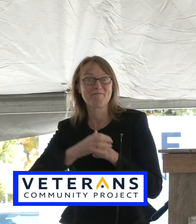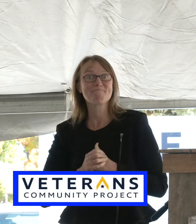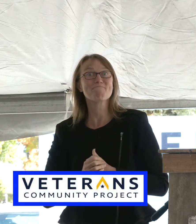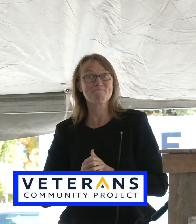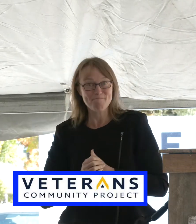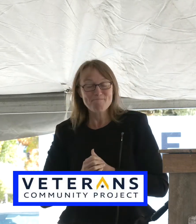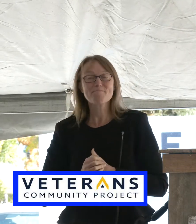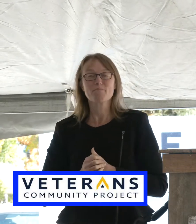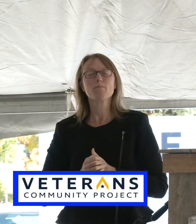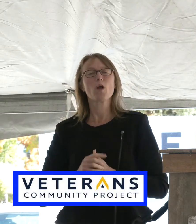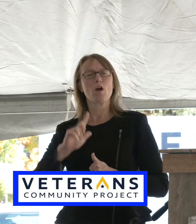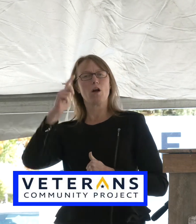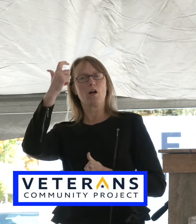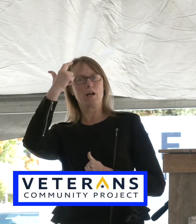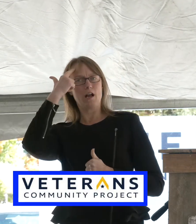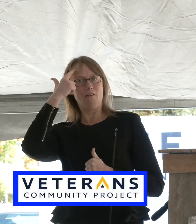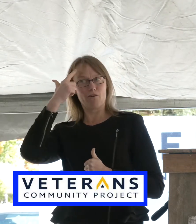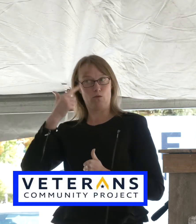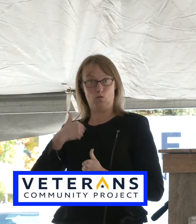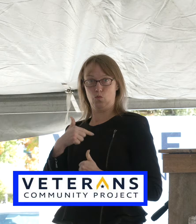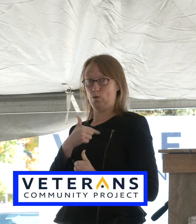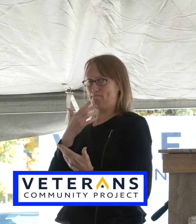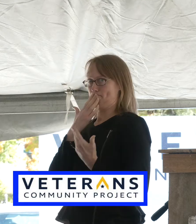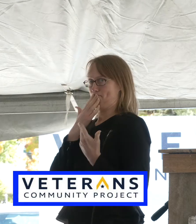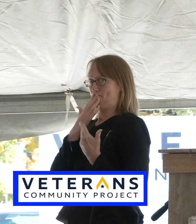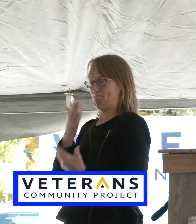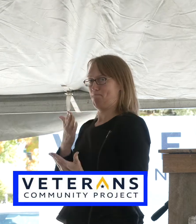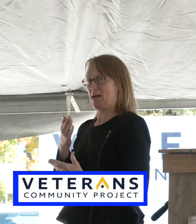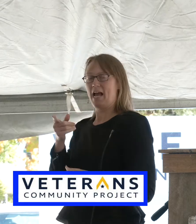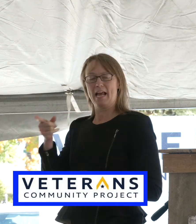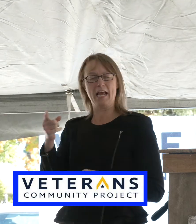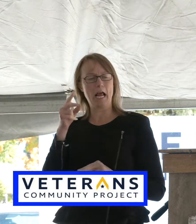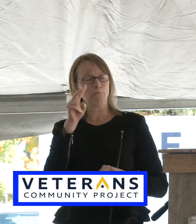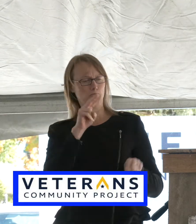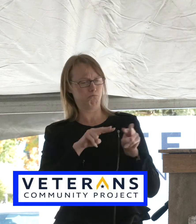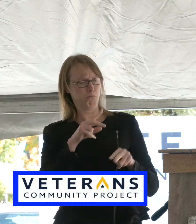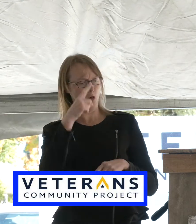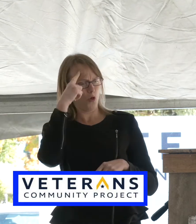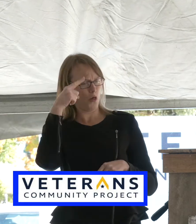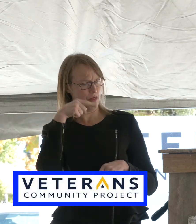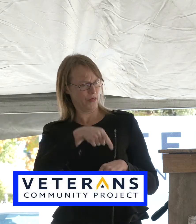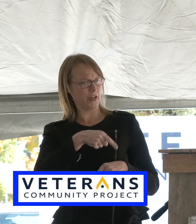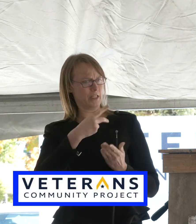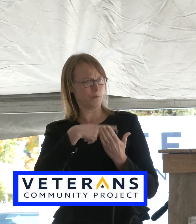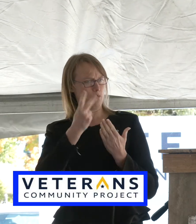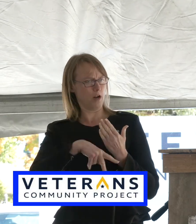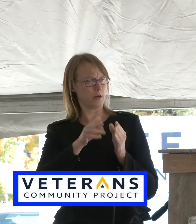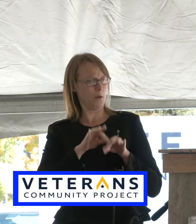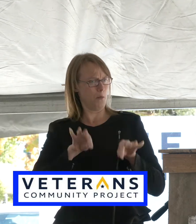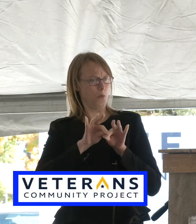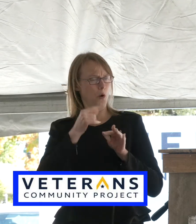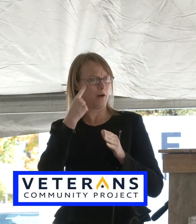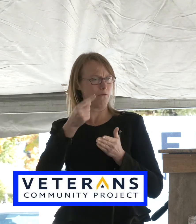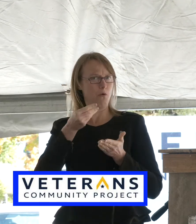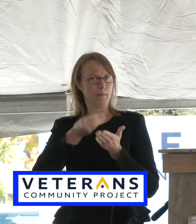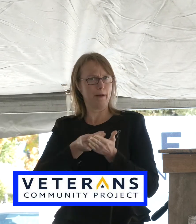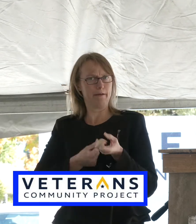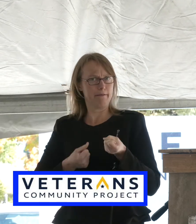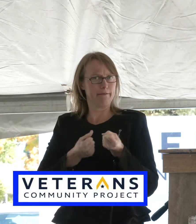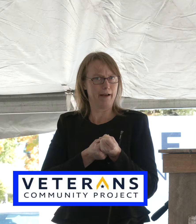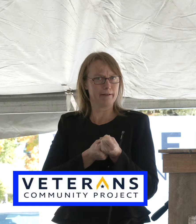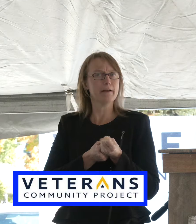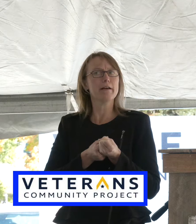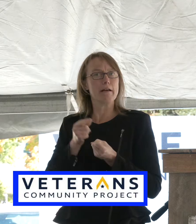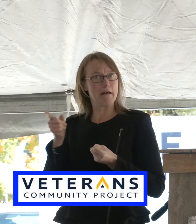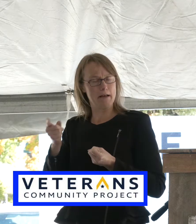at it, that it was important for this project to go in his budget, that he would submit to the legislature. And so, you know, using, and again,